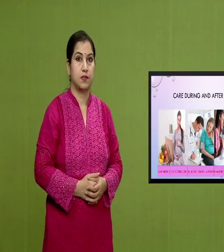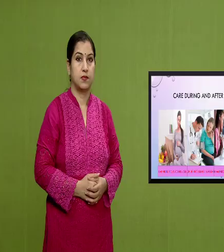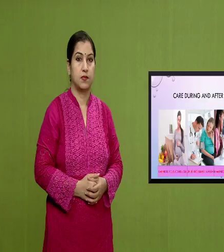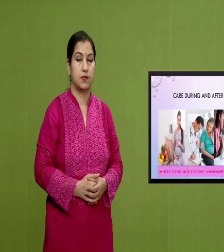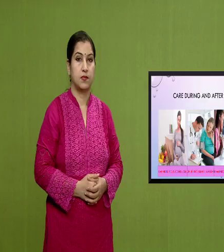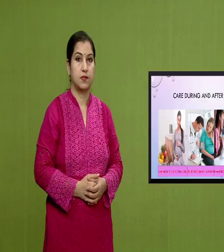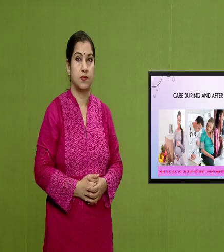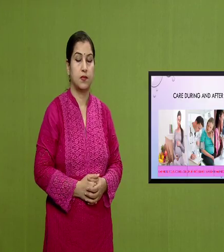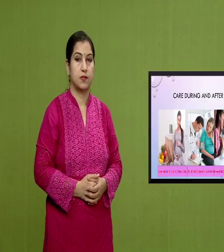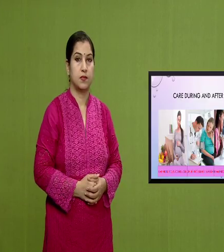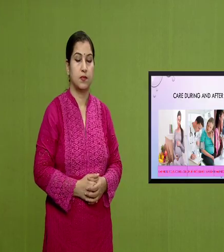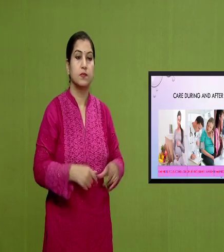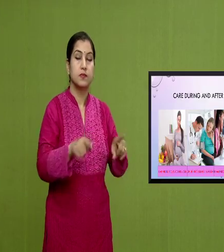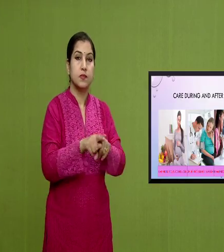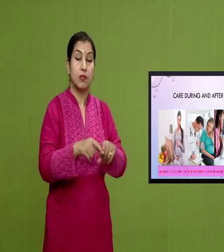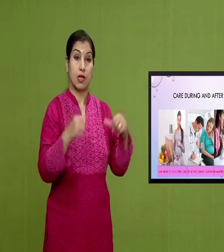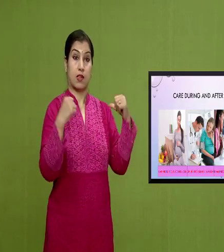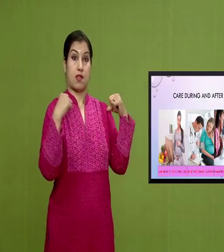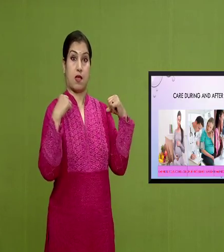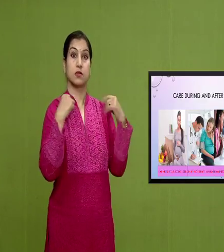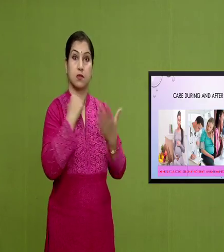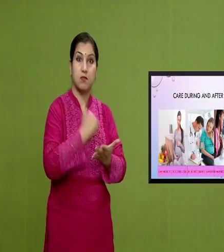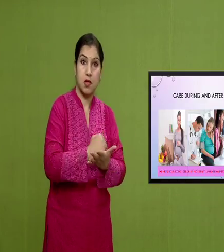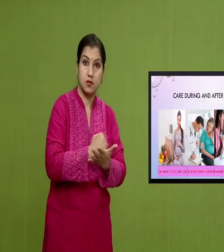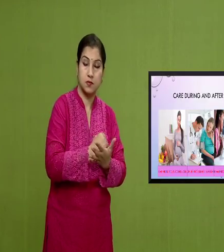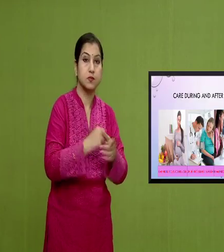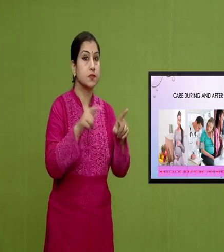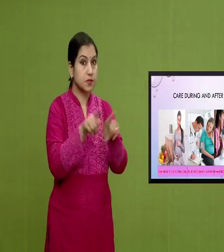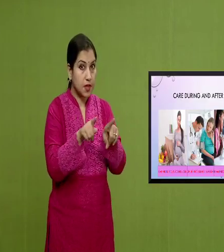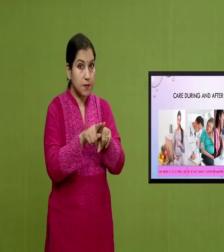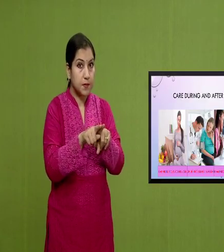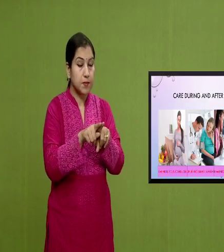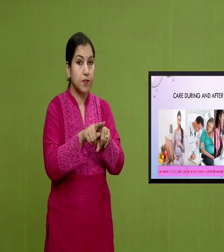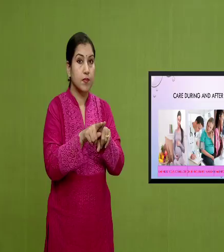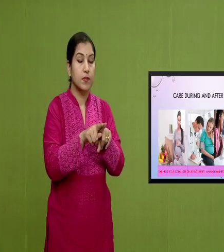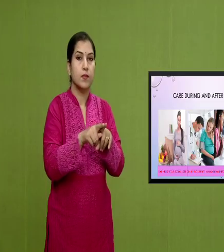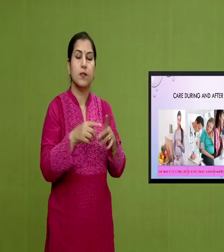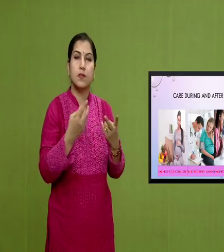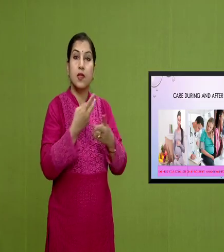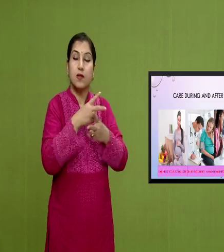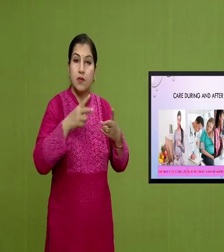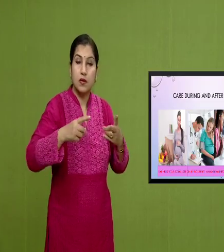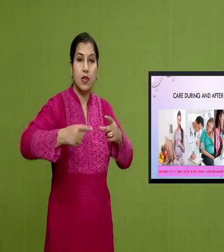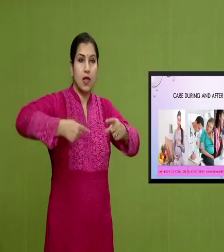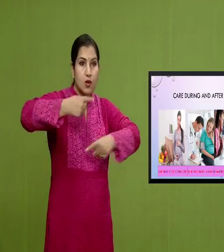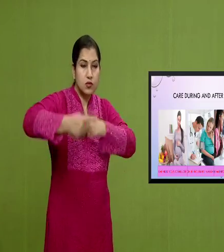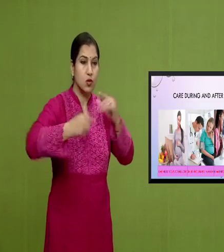Take adequate rest and also indulge regular household